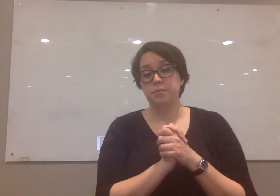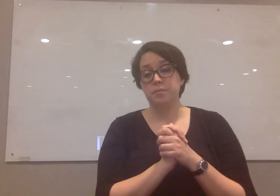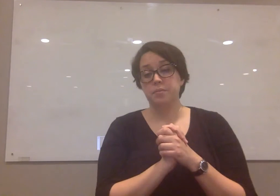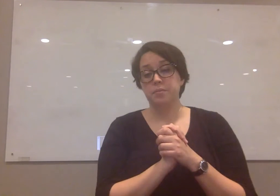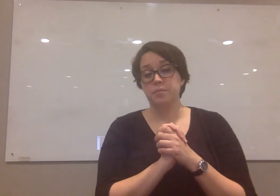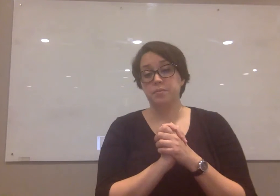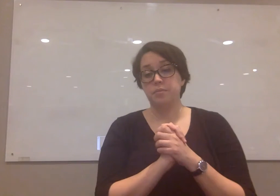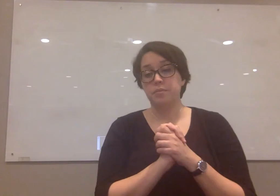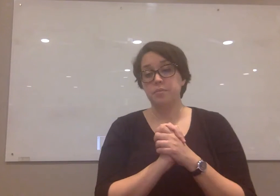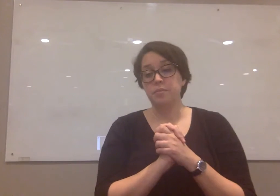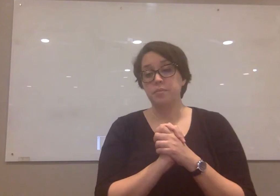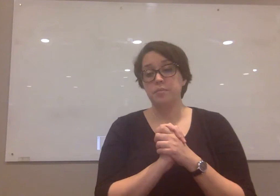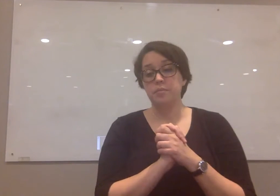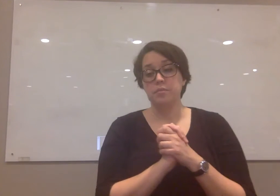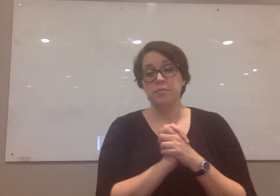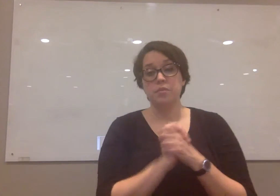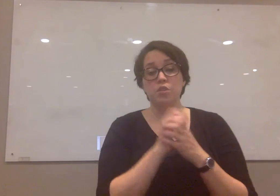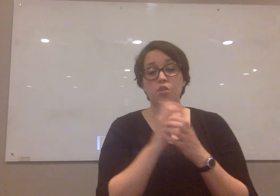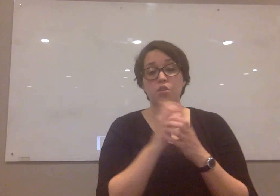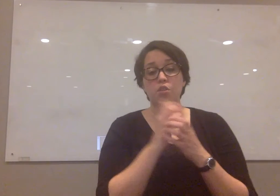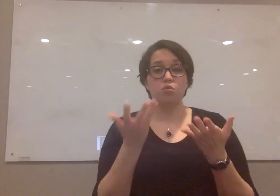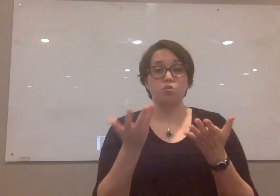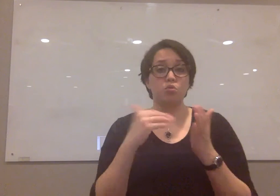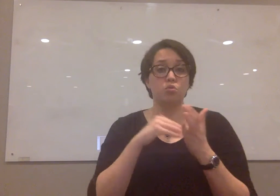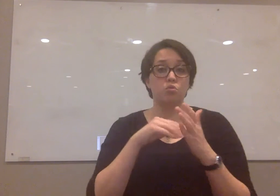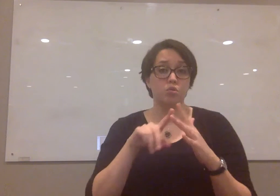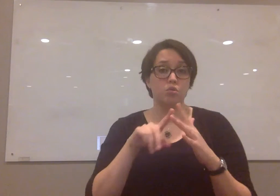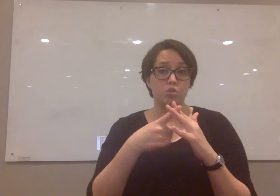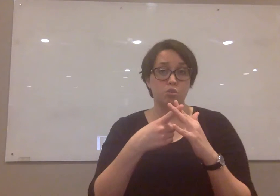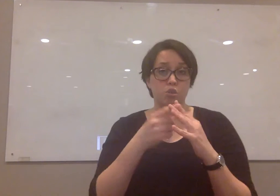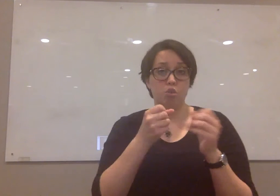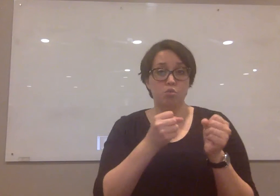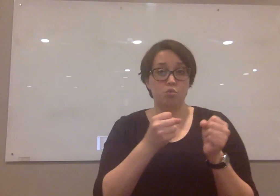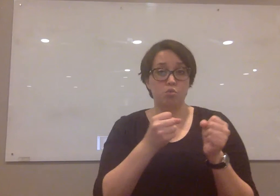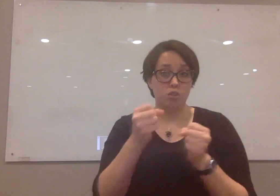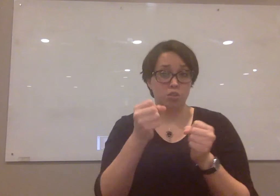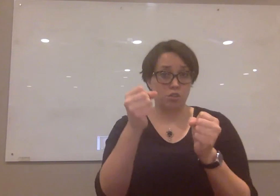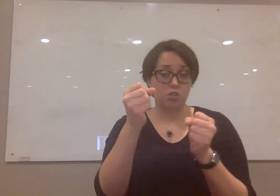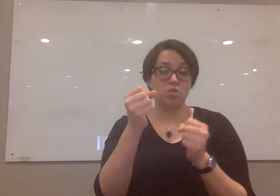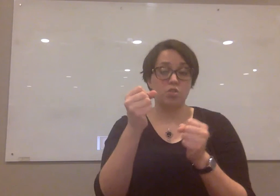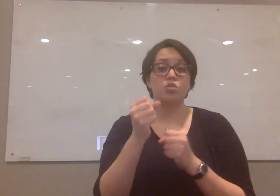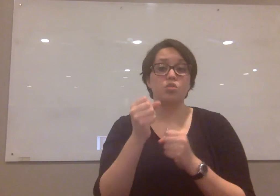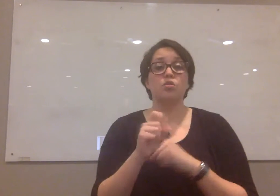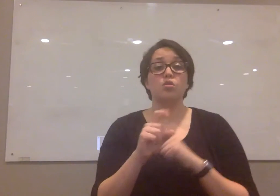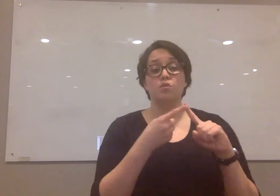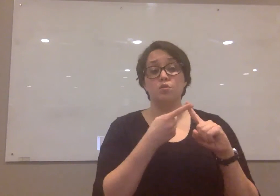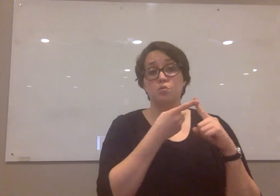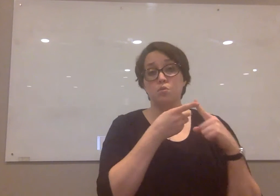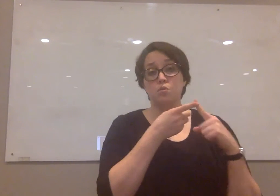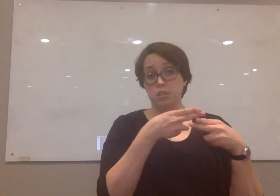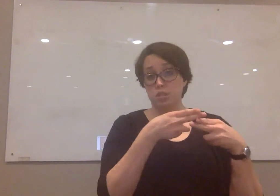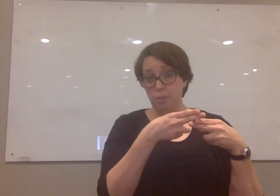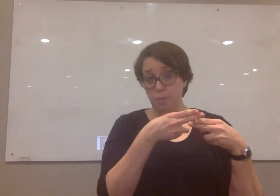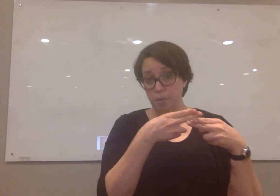there are multiple restart strategies when you're restarting the process. One of them is temporary. So temporary is